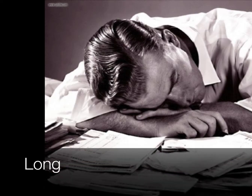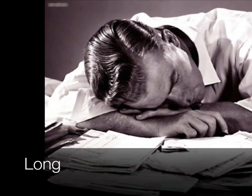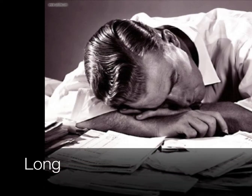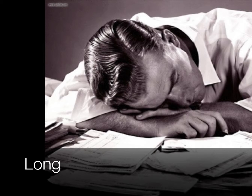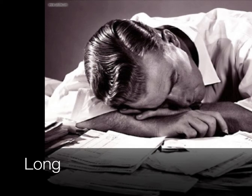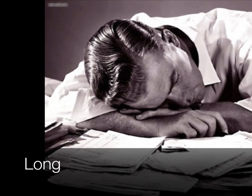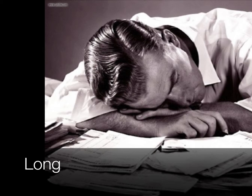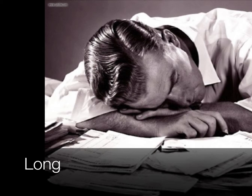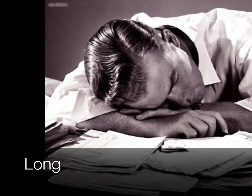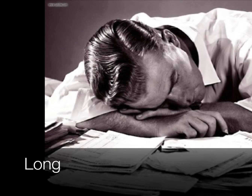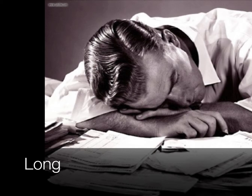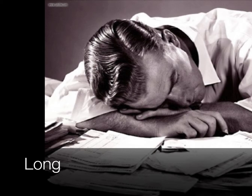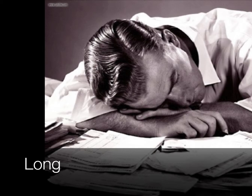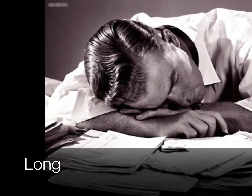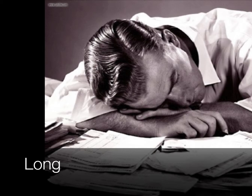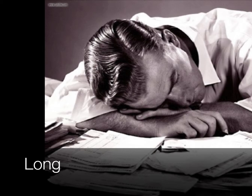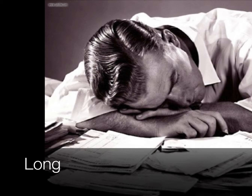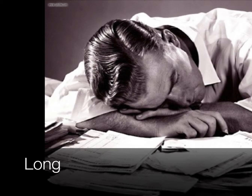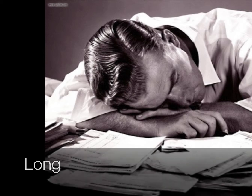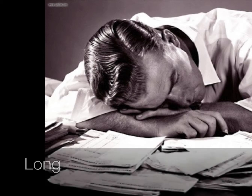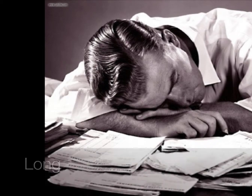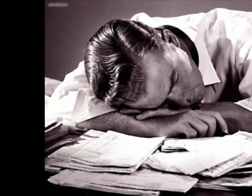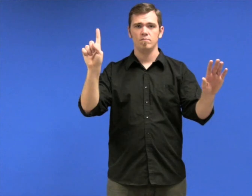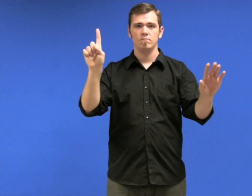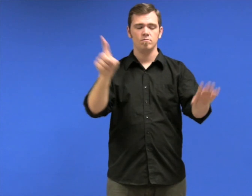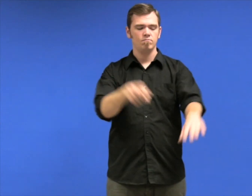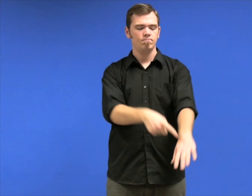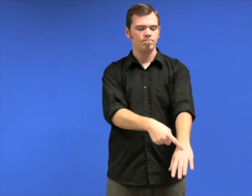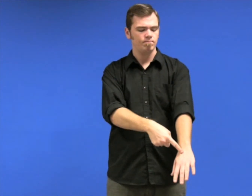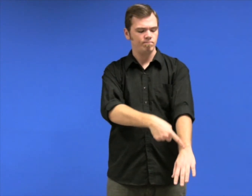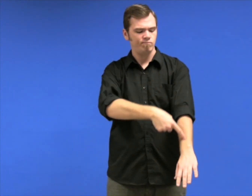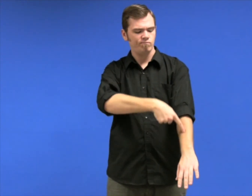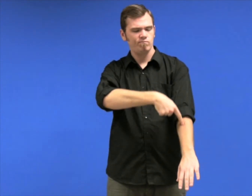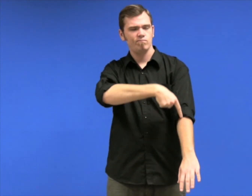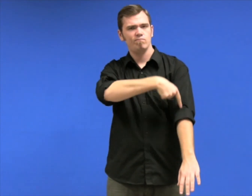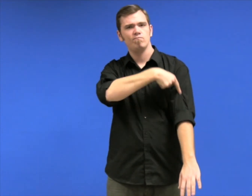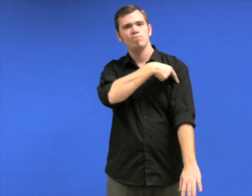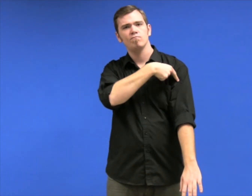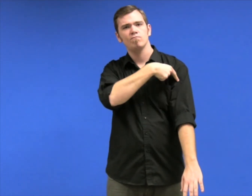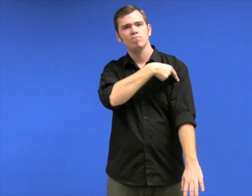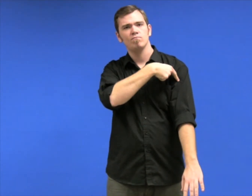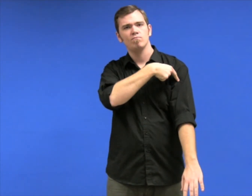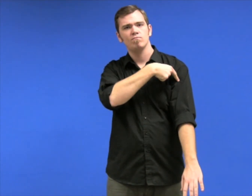All right, now the sign for long is in a long day. A long period of time is long.